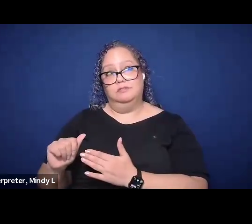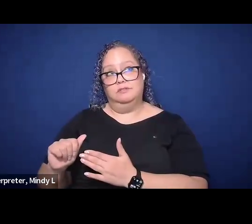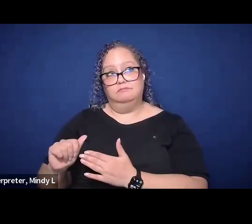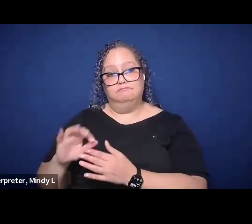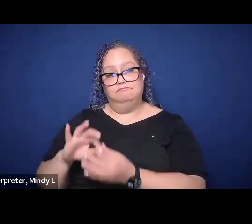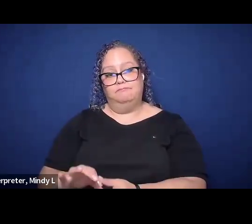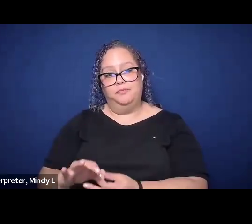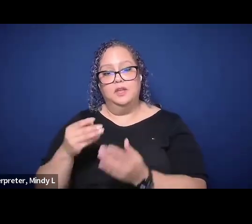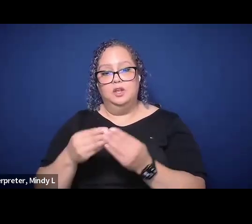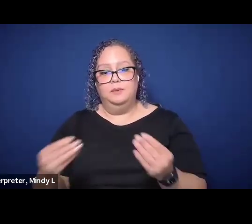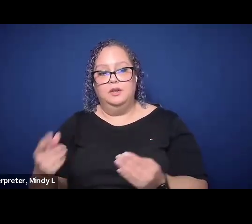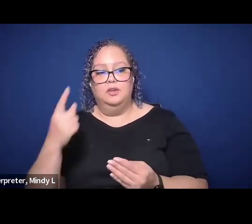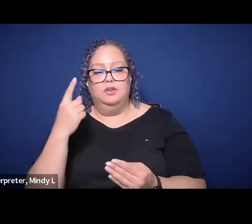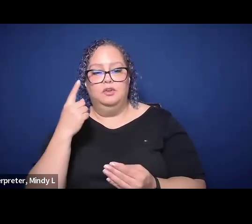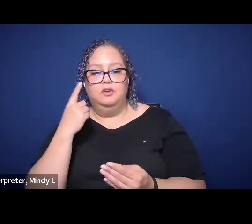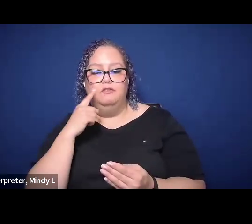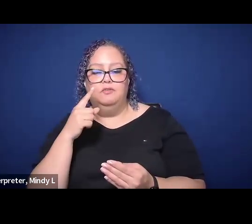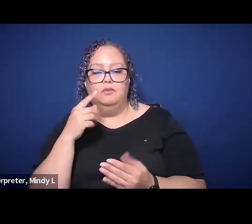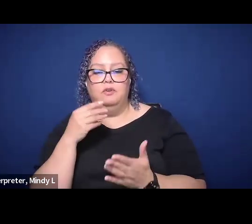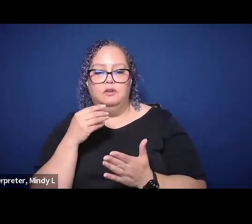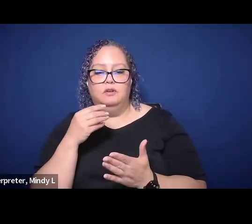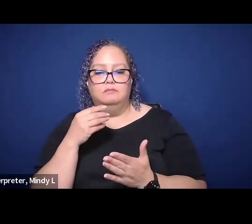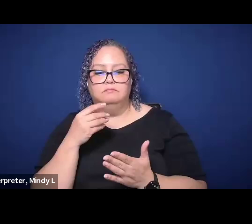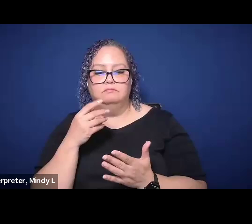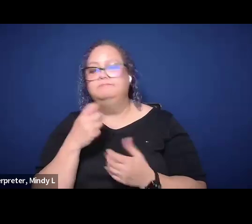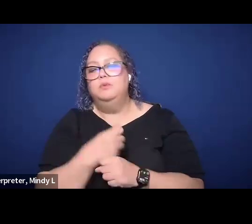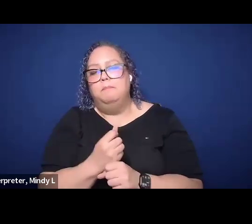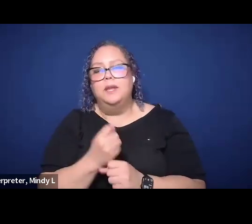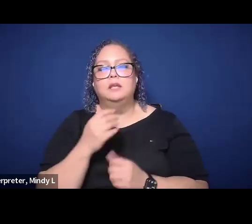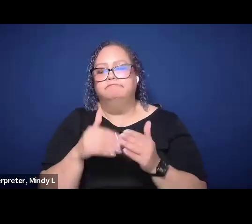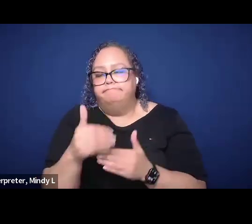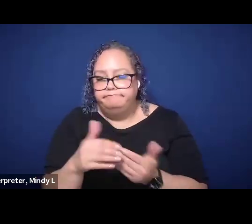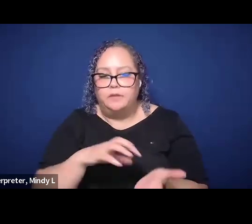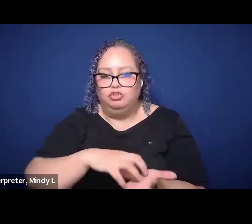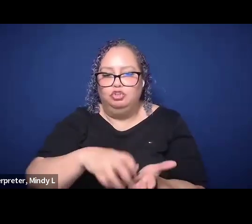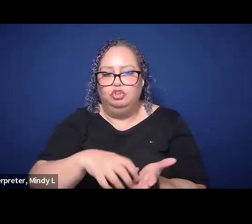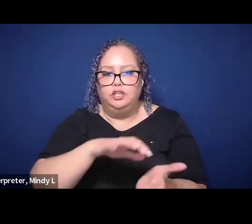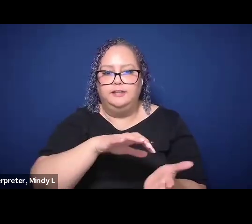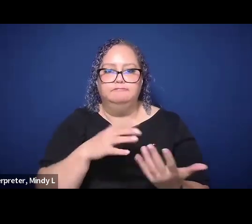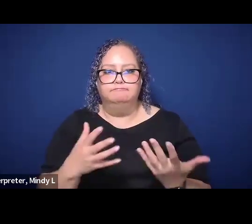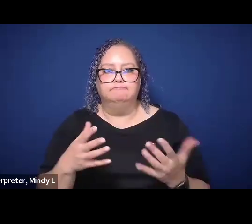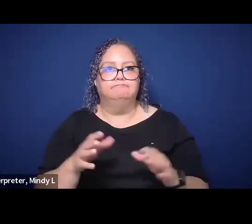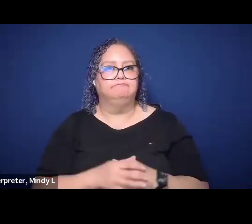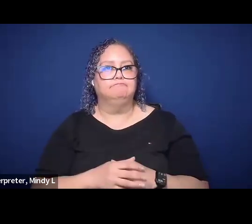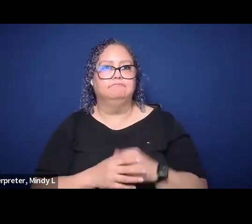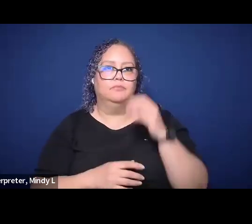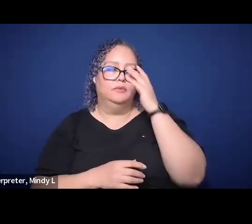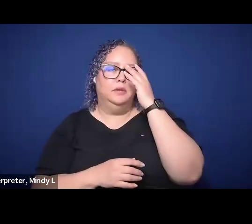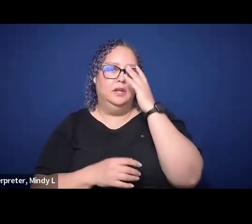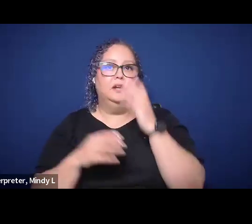on materials to buy materials to make your next batch of cookies. You're paying